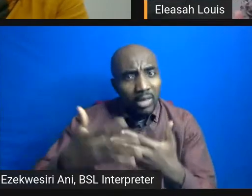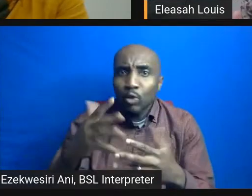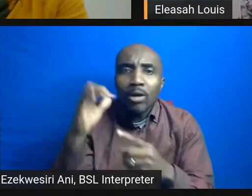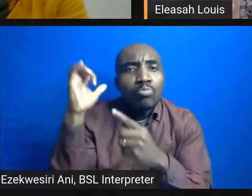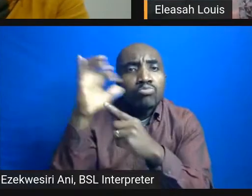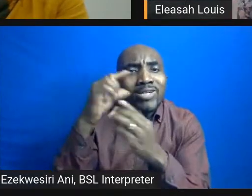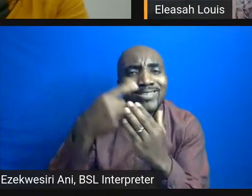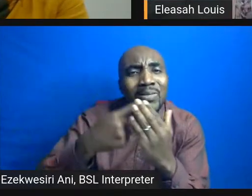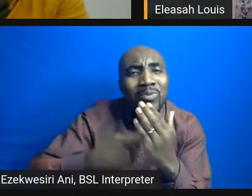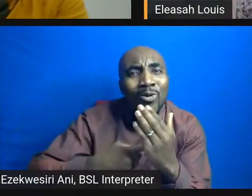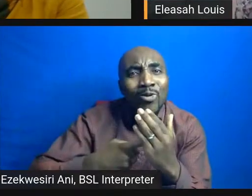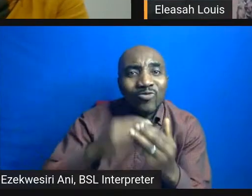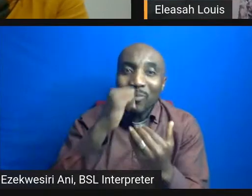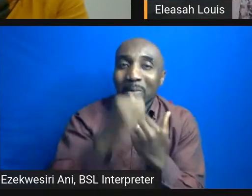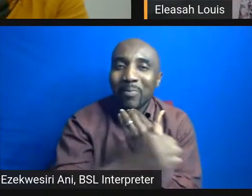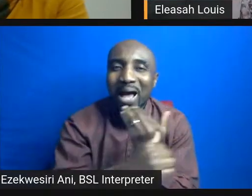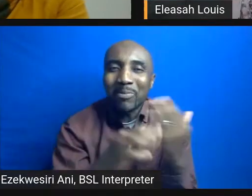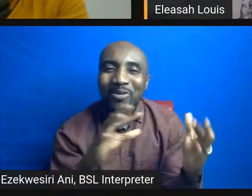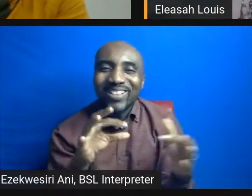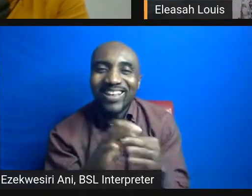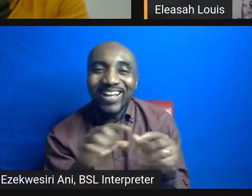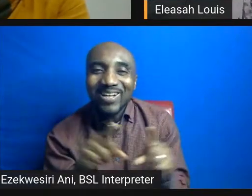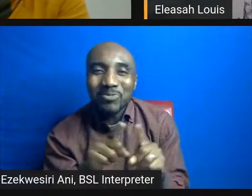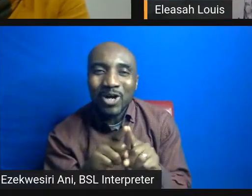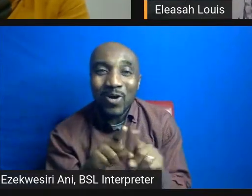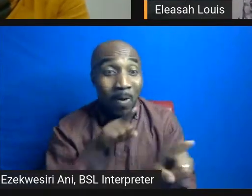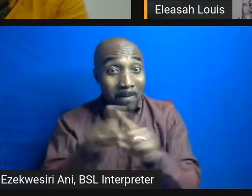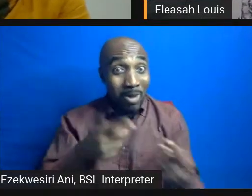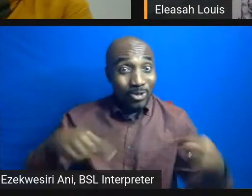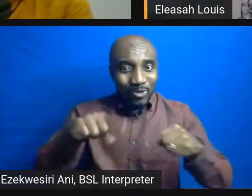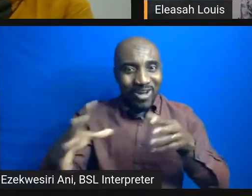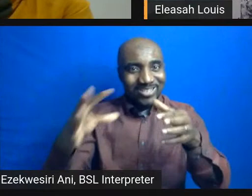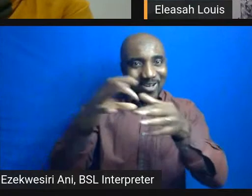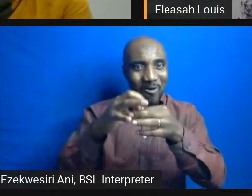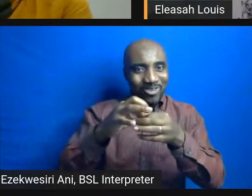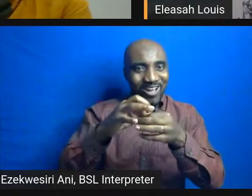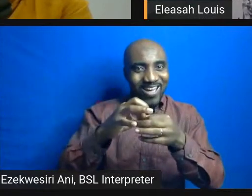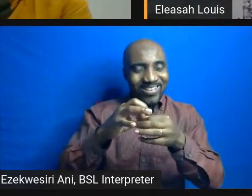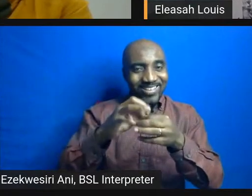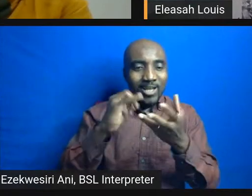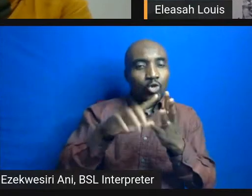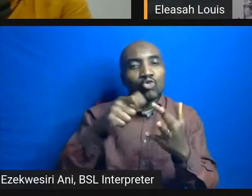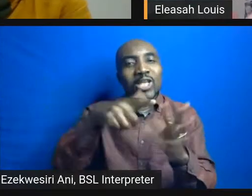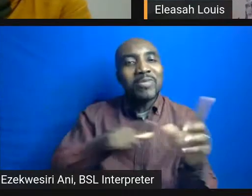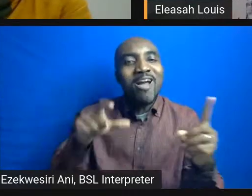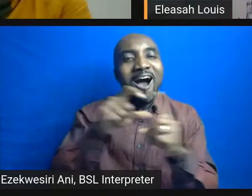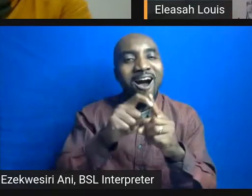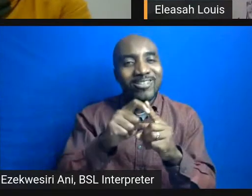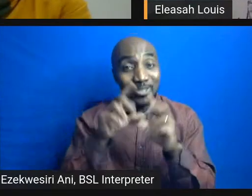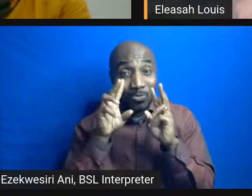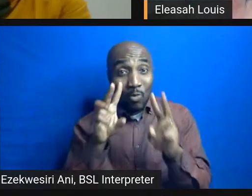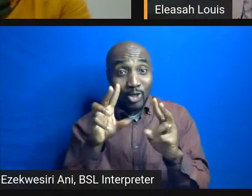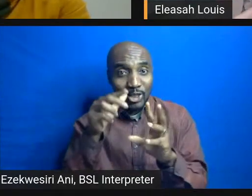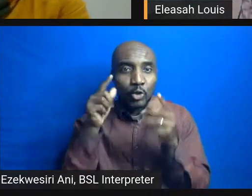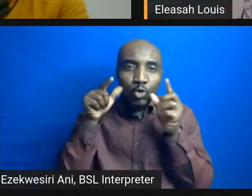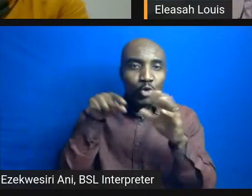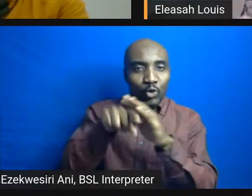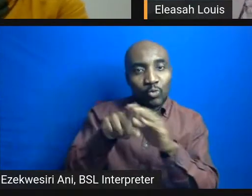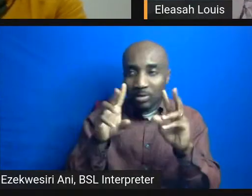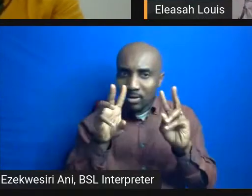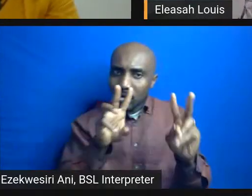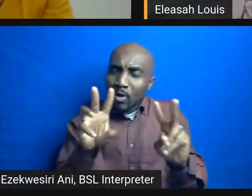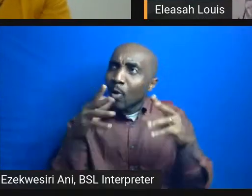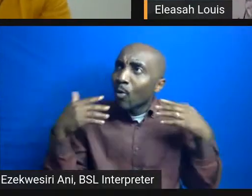that gather us here today, most of us here today as well. I really appreciate how you've also been able to lay out